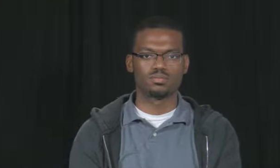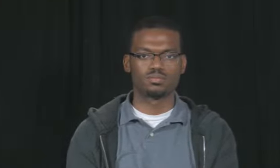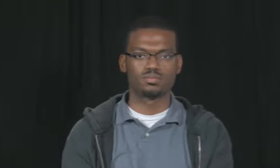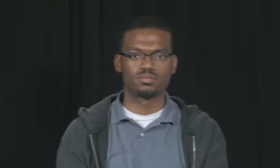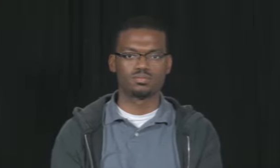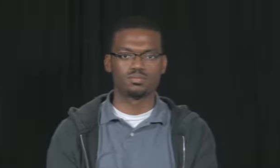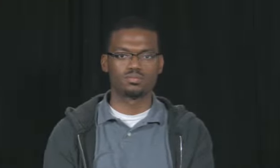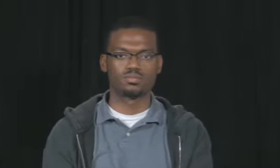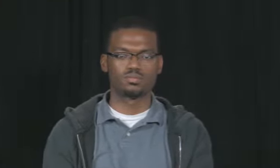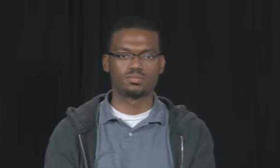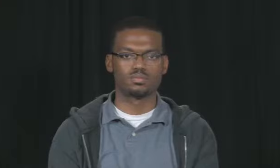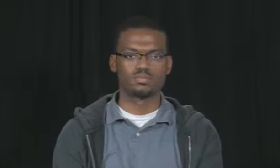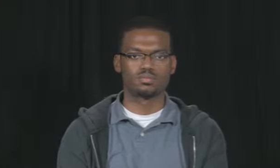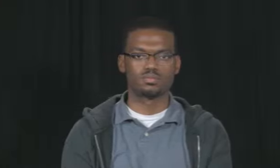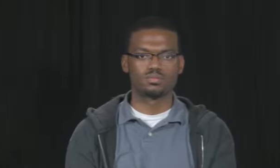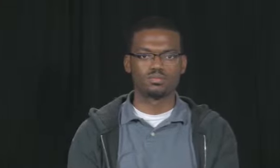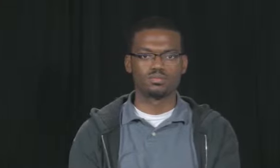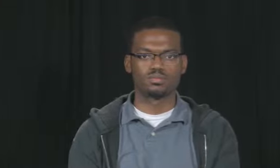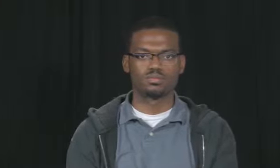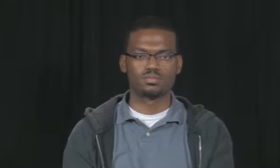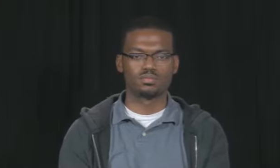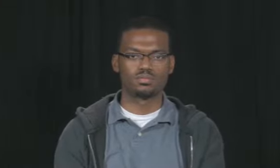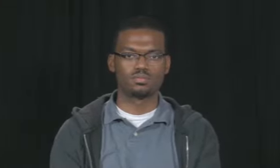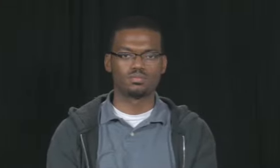your first register is much lower than when you start the poem.